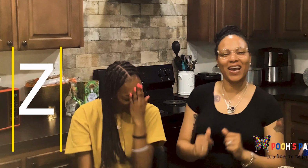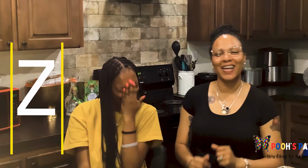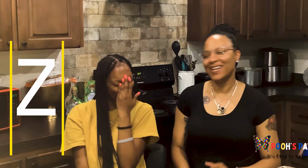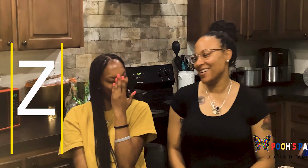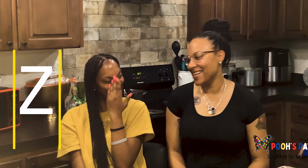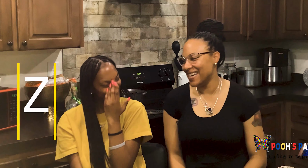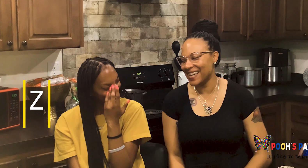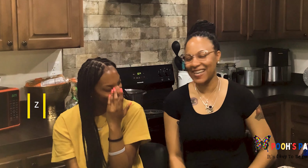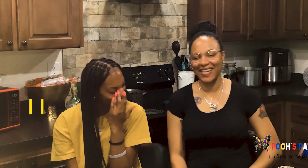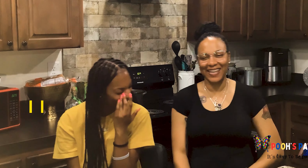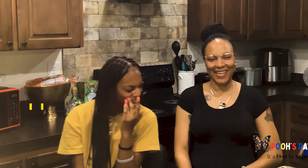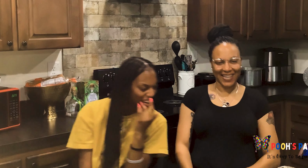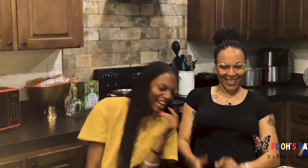Okay.